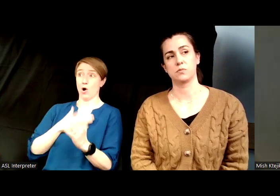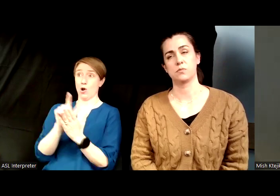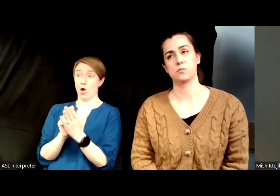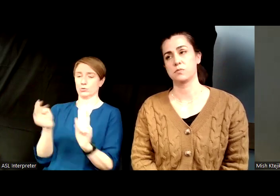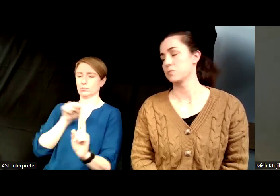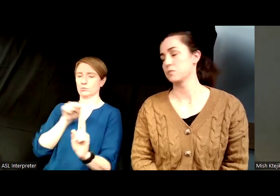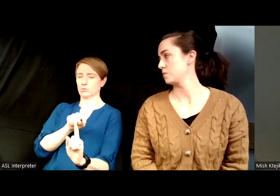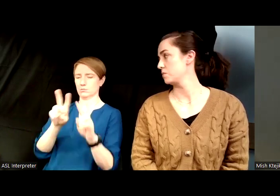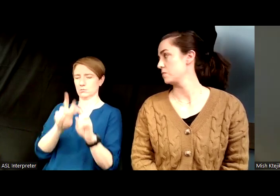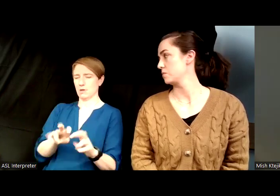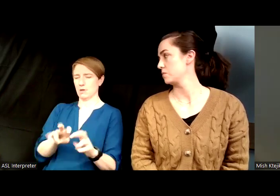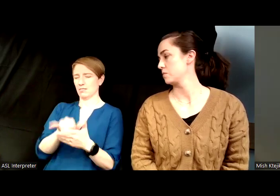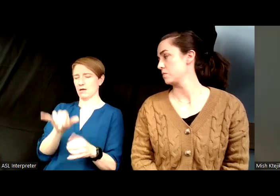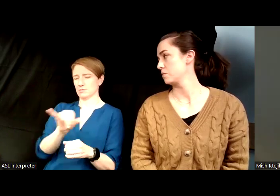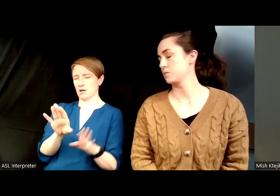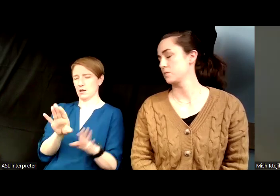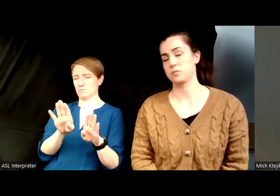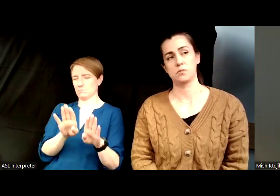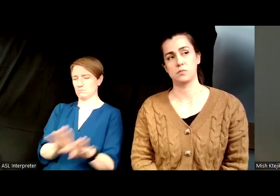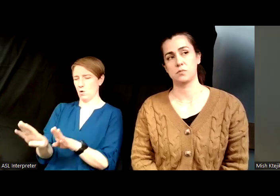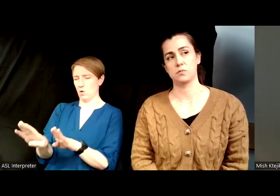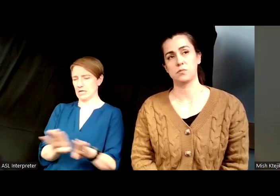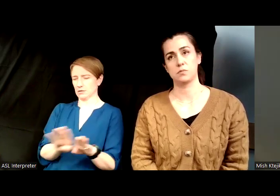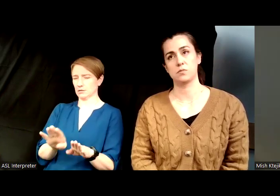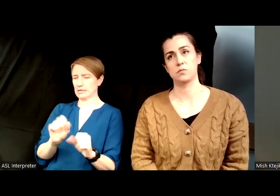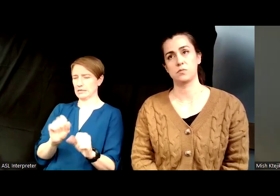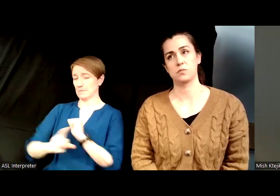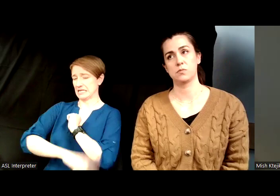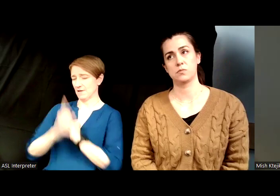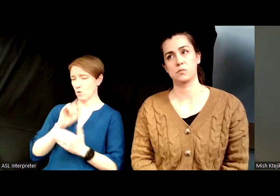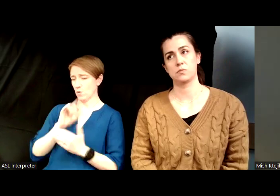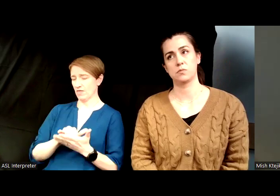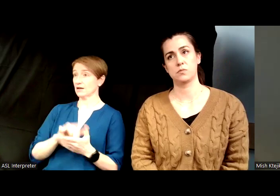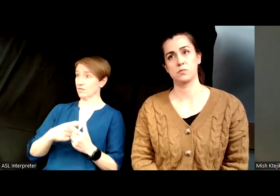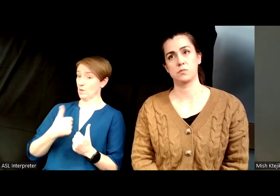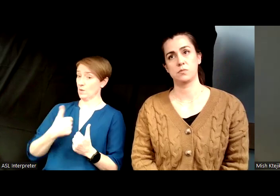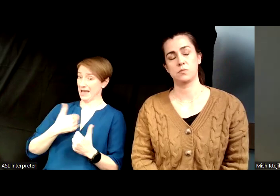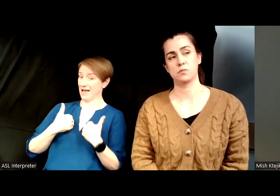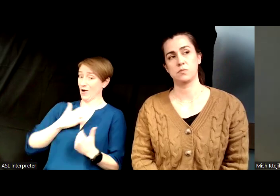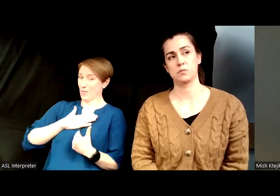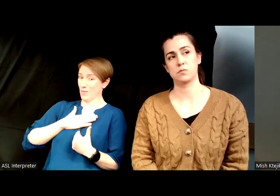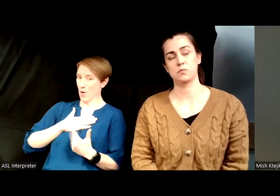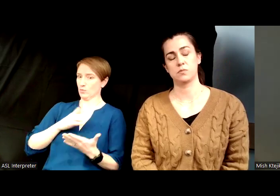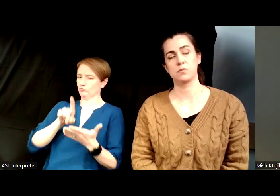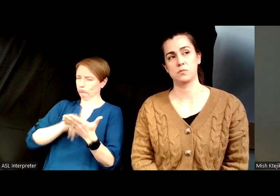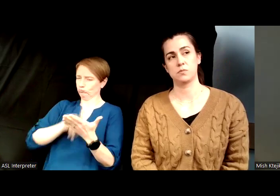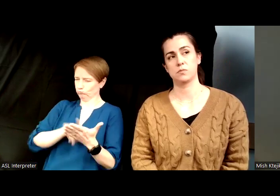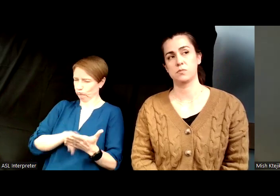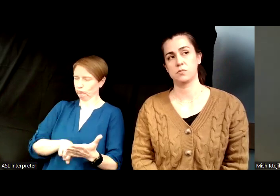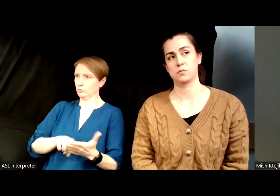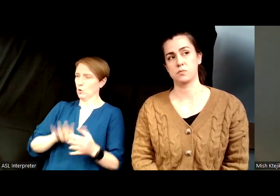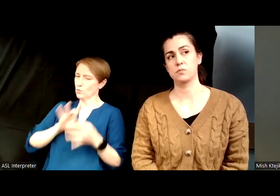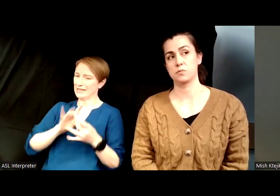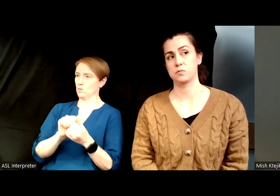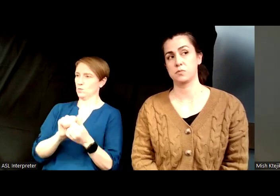same conduct is something the person can be disciplined for. And we afford our own due process along with that discipline imposed in our